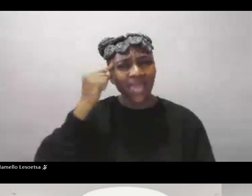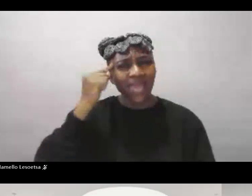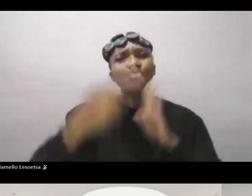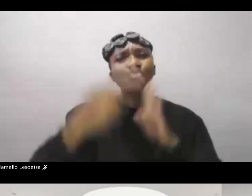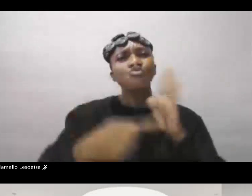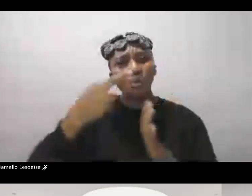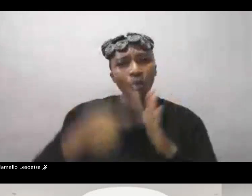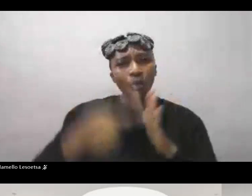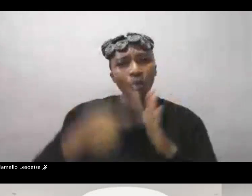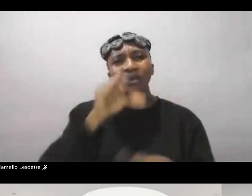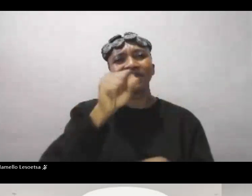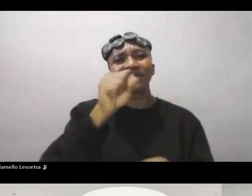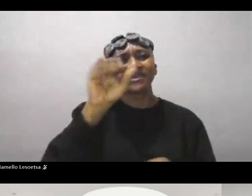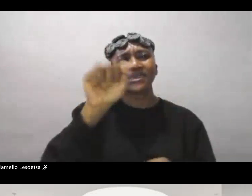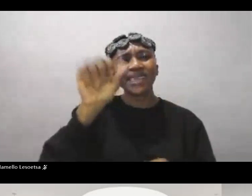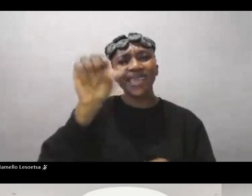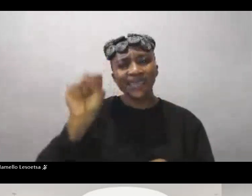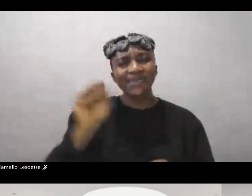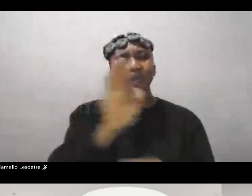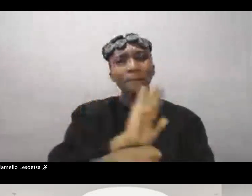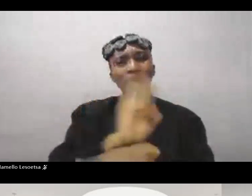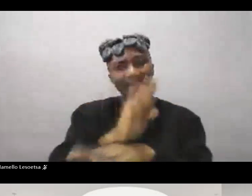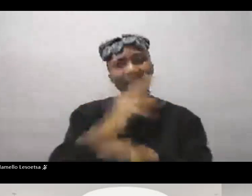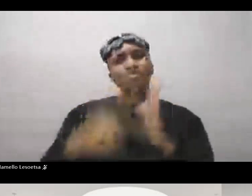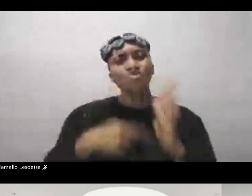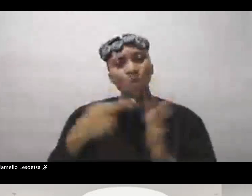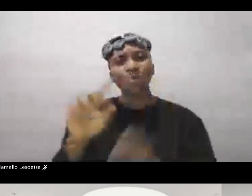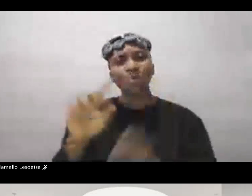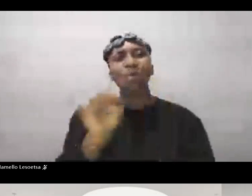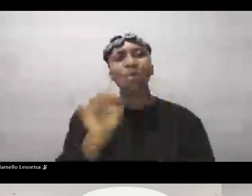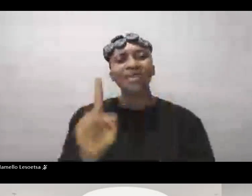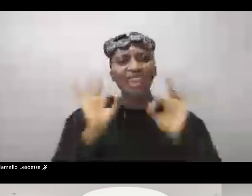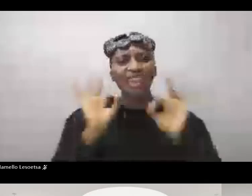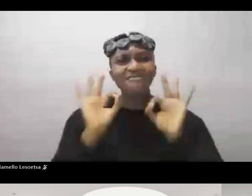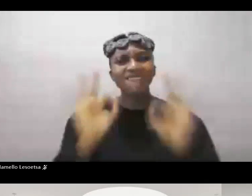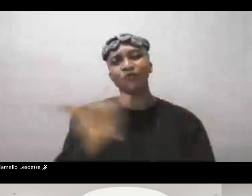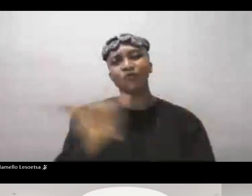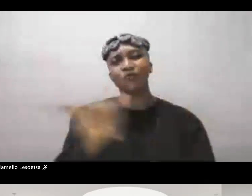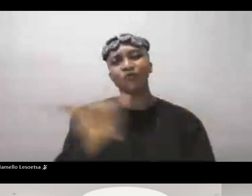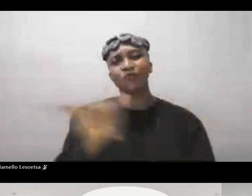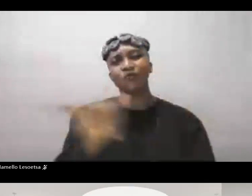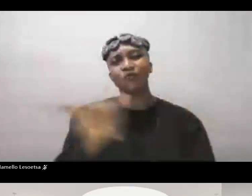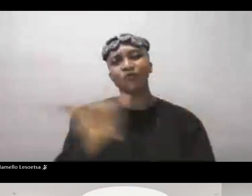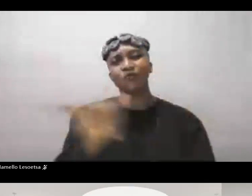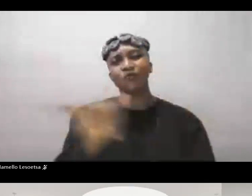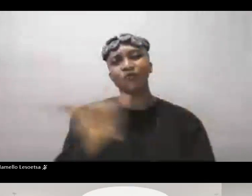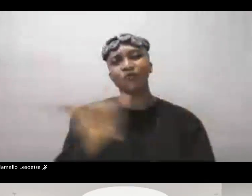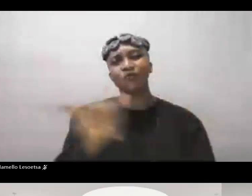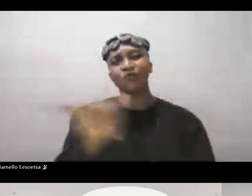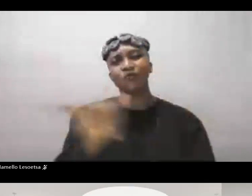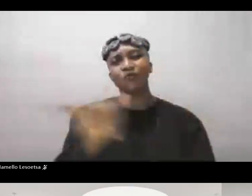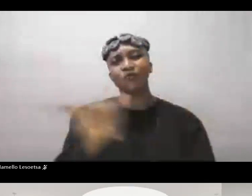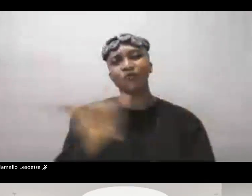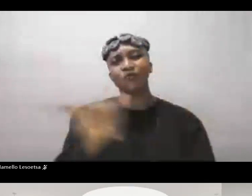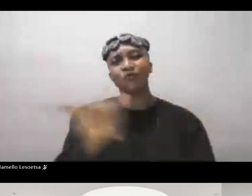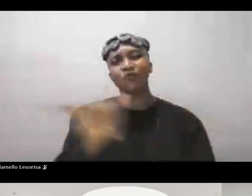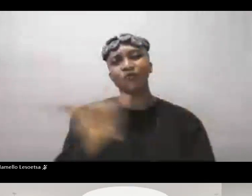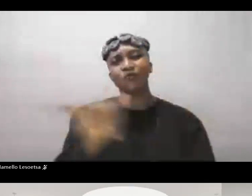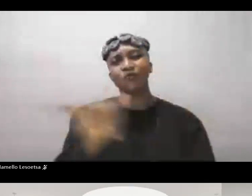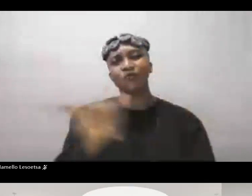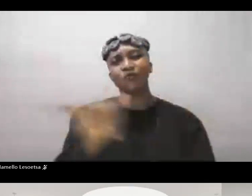SIAS will play? And will that role be effective? Because we're talking about the different needs now. How can